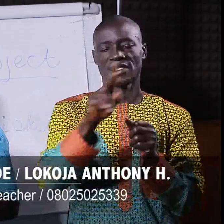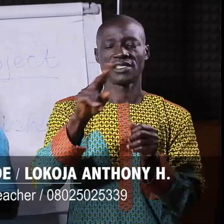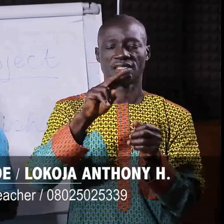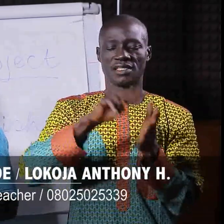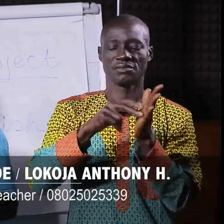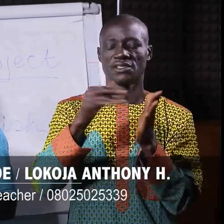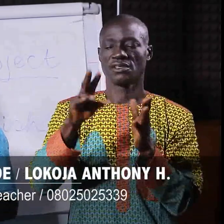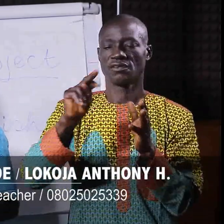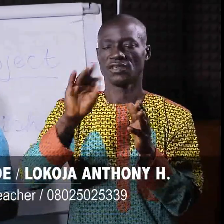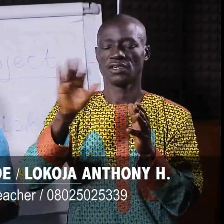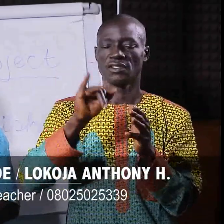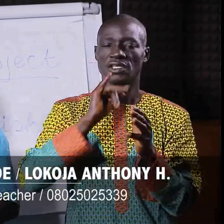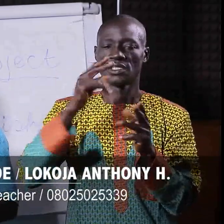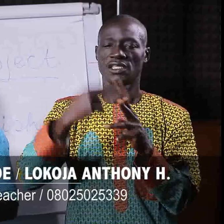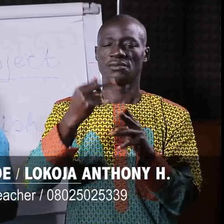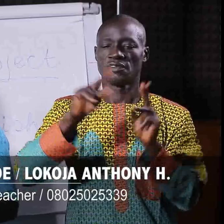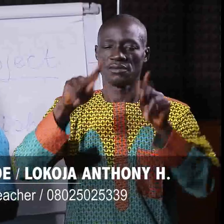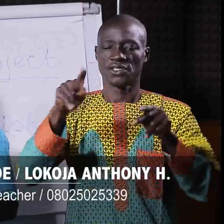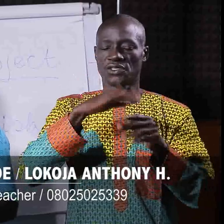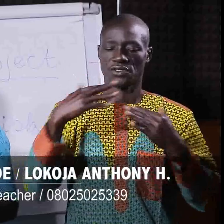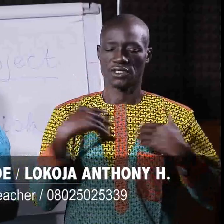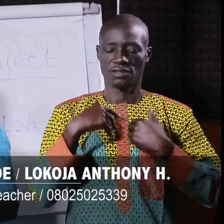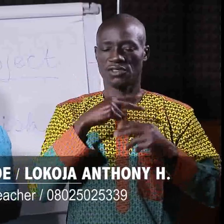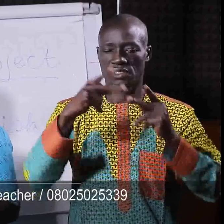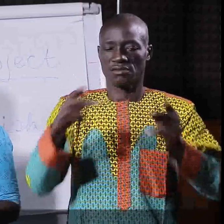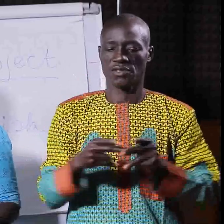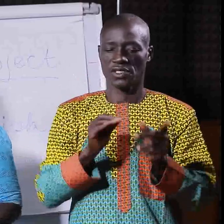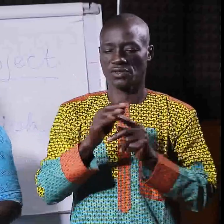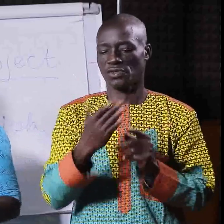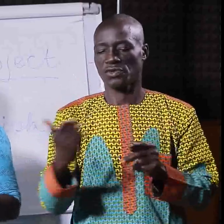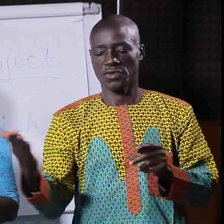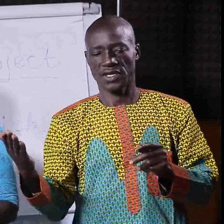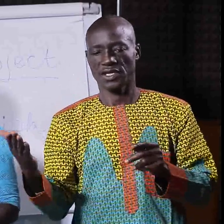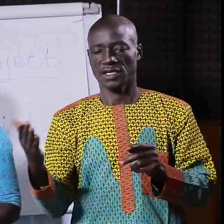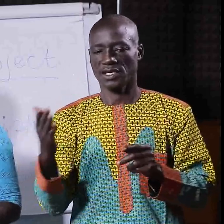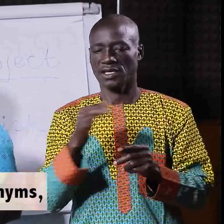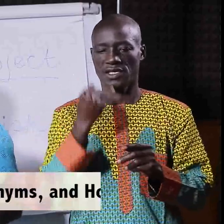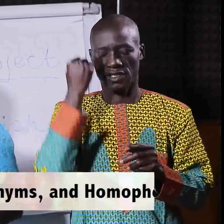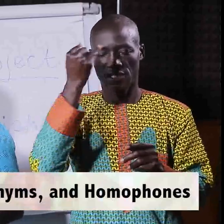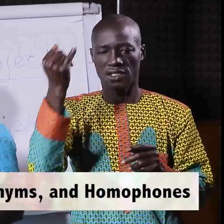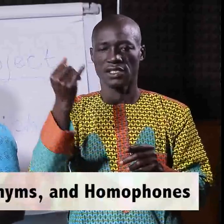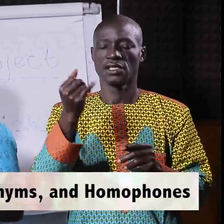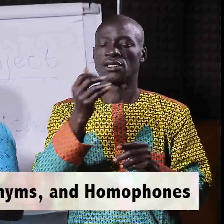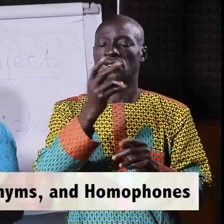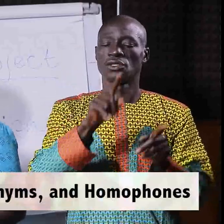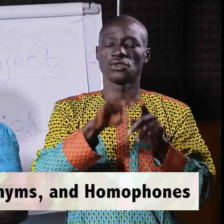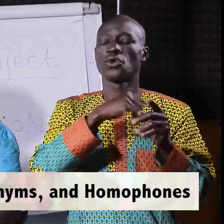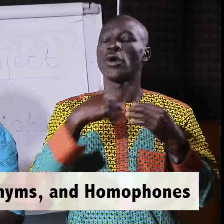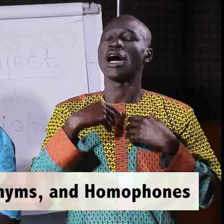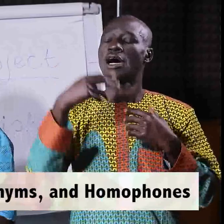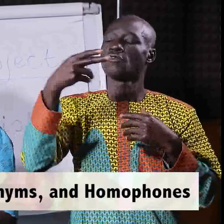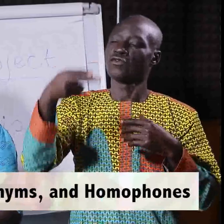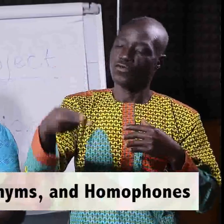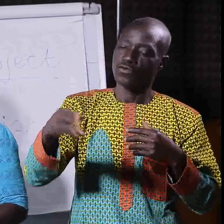nouns, a noun is a name of a person, animal, place, thing, or idea. So we have homonyms that